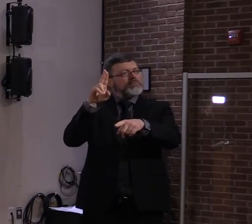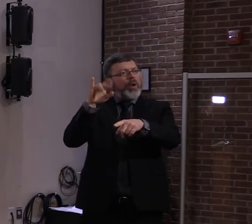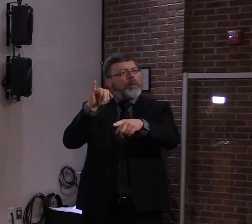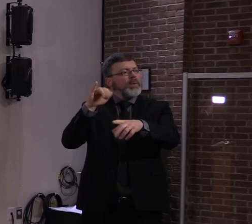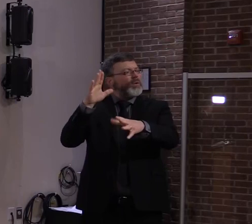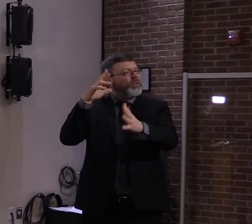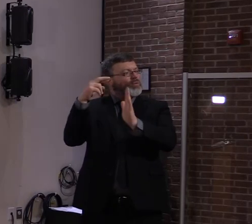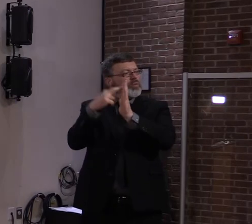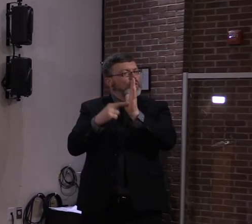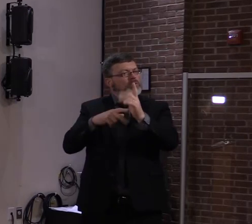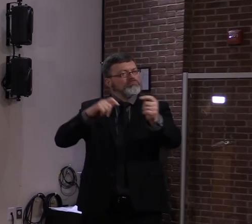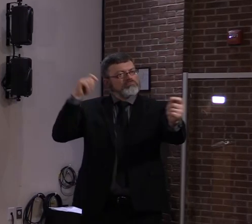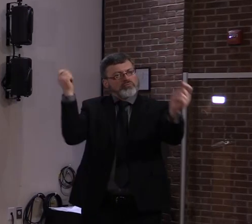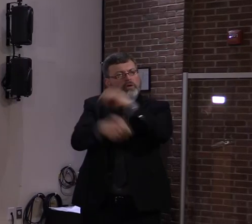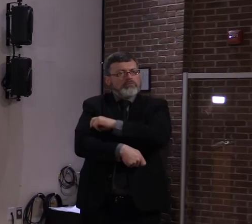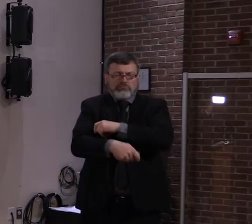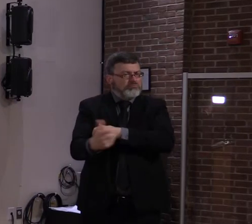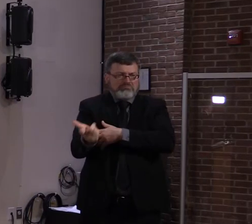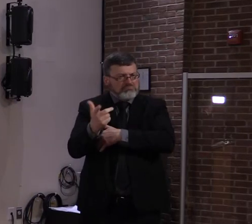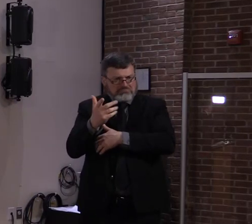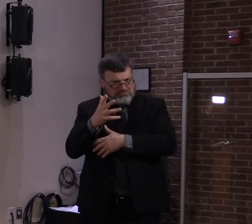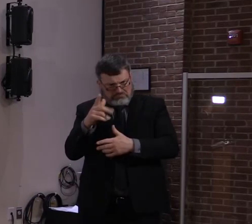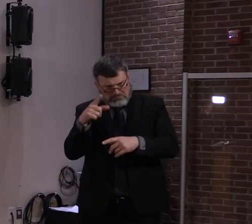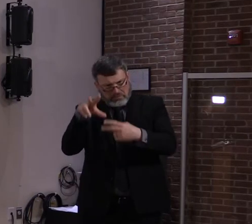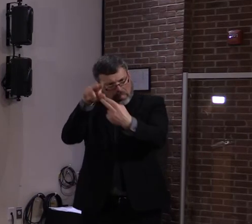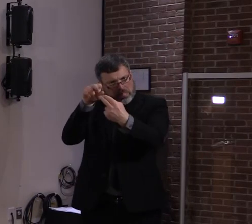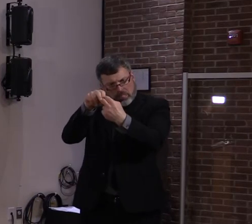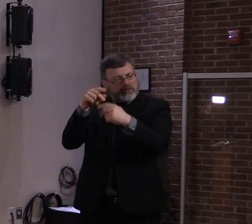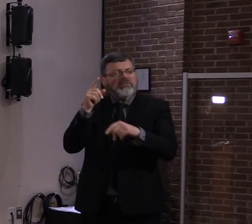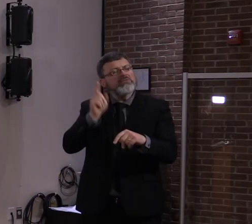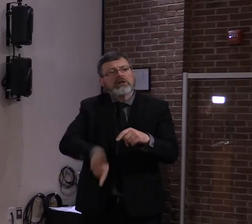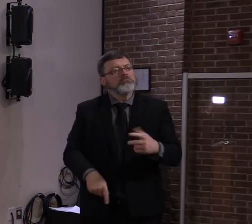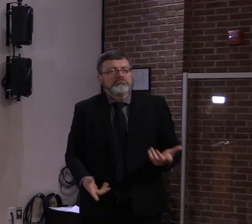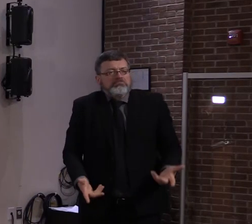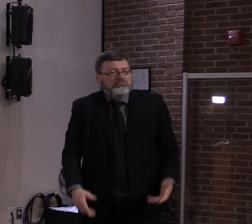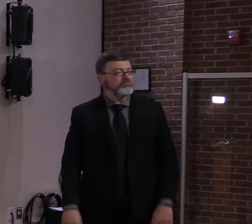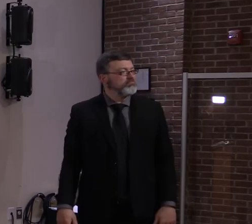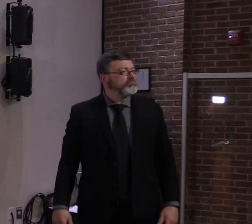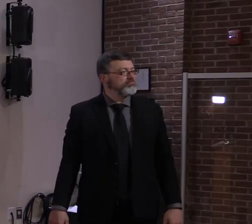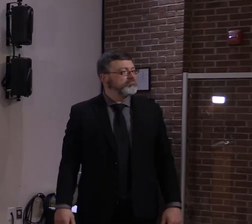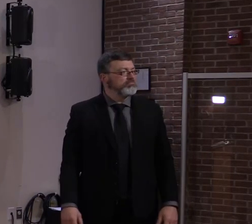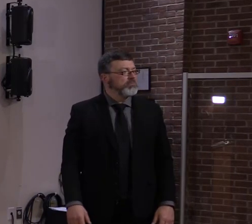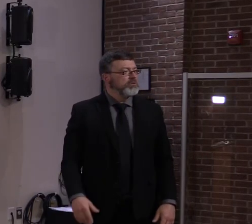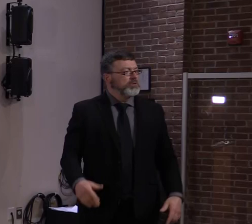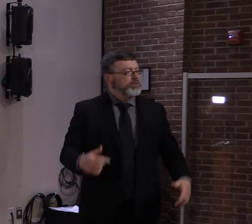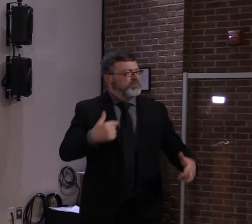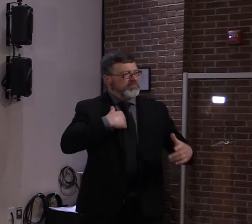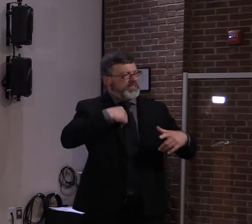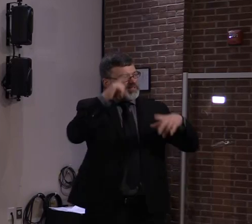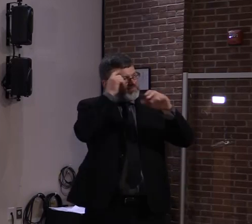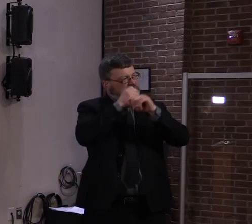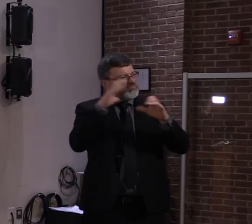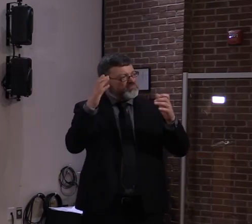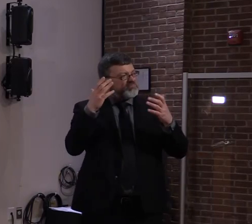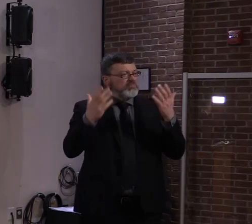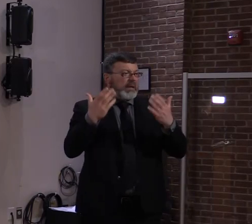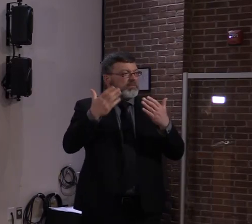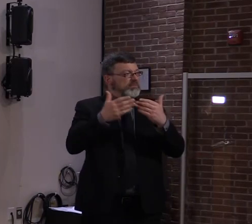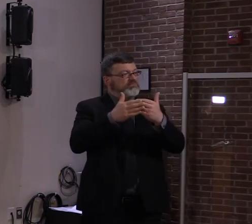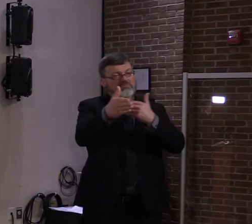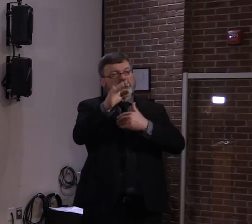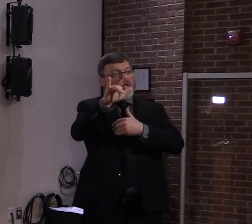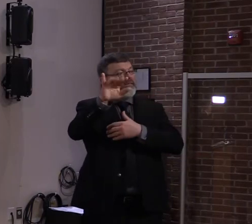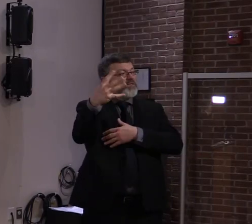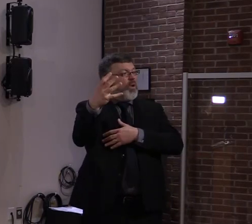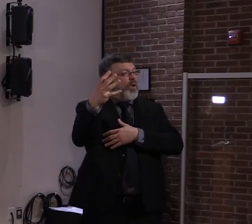hopeful by the 4th of July that a number of people will not need the unemployment assistance and they'll be back to regular